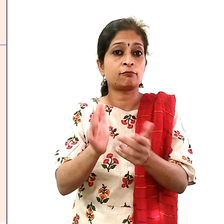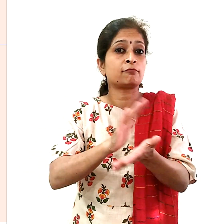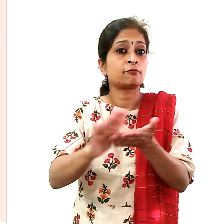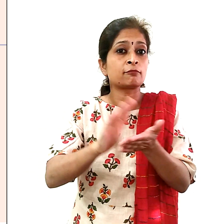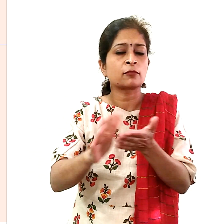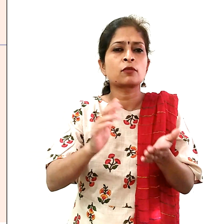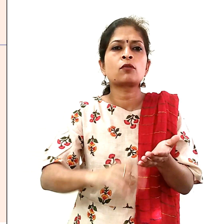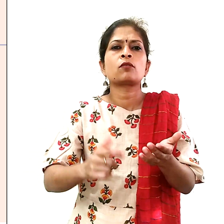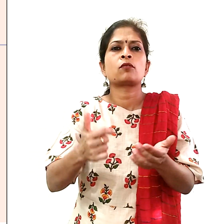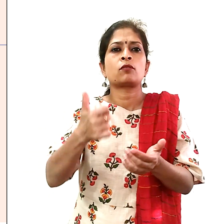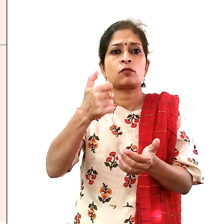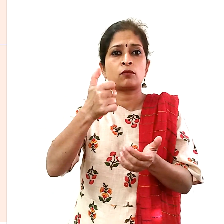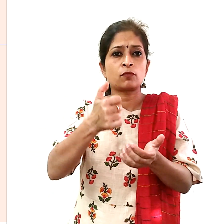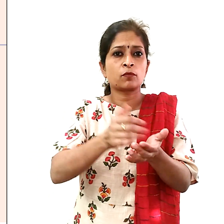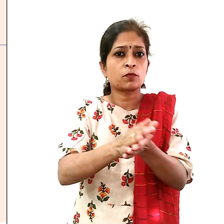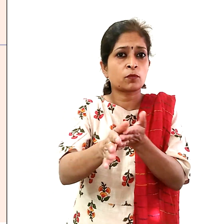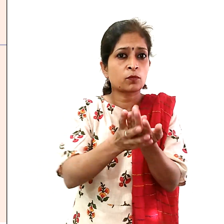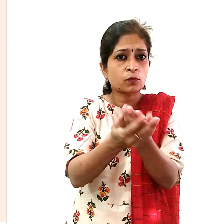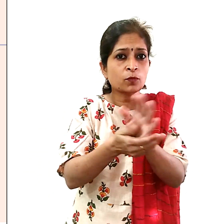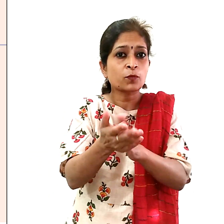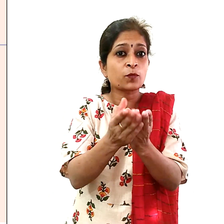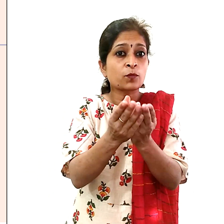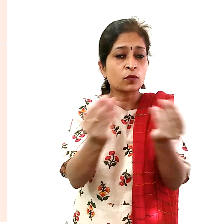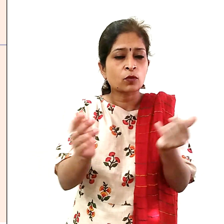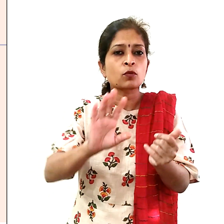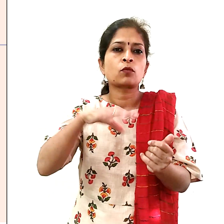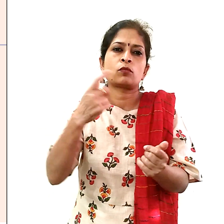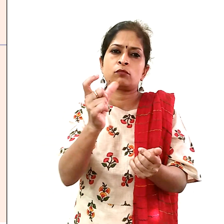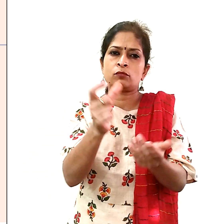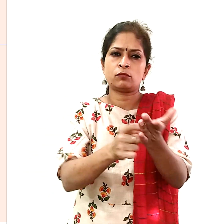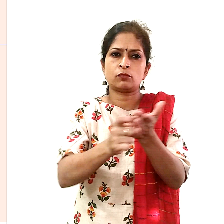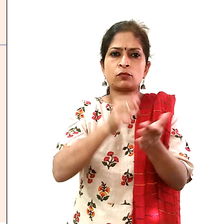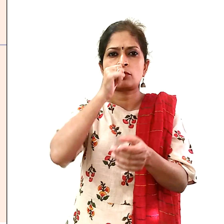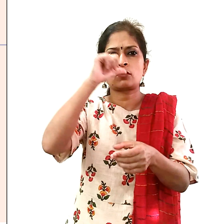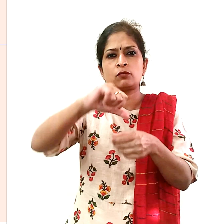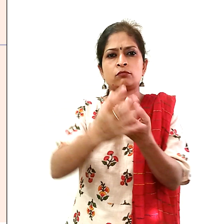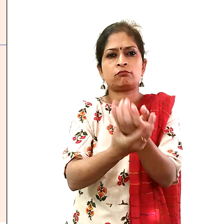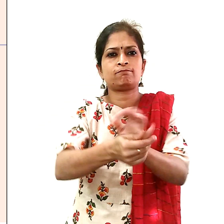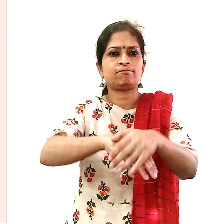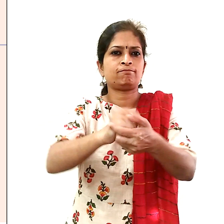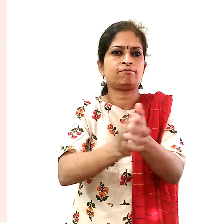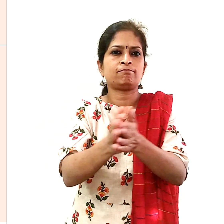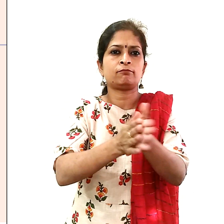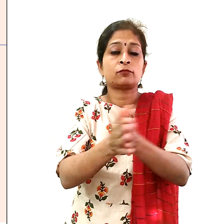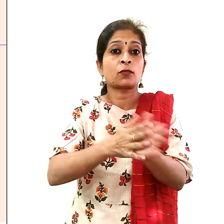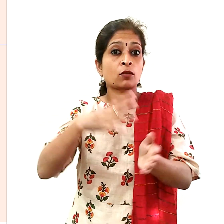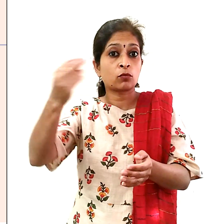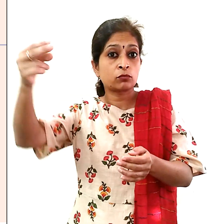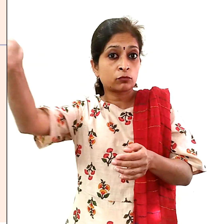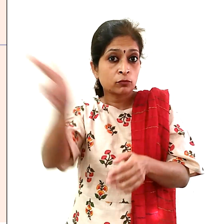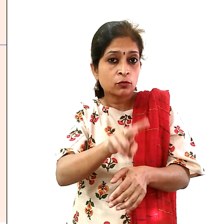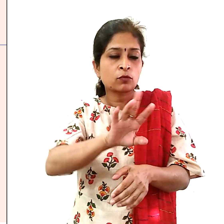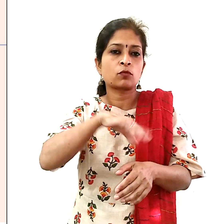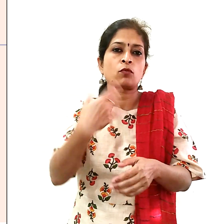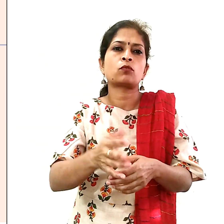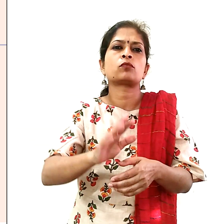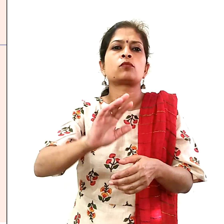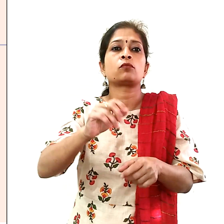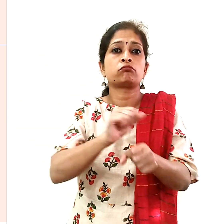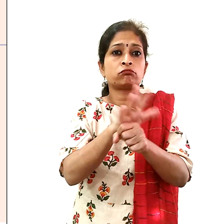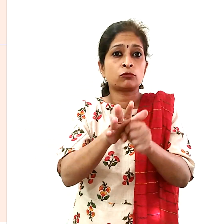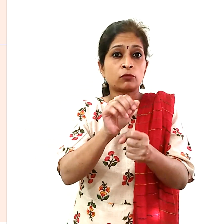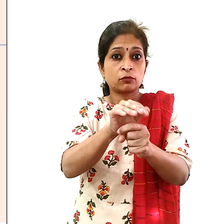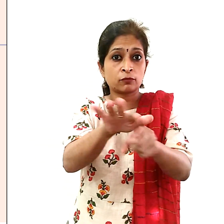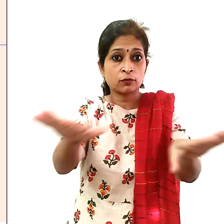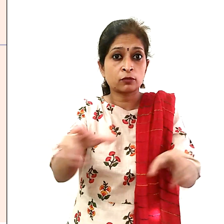thoroughly clean your hands with an alcohol-based hand rub or wash them with soap and water after coming from outside